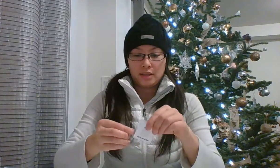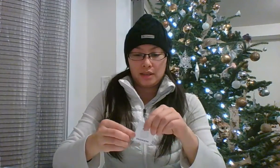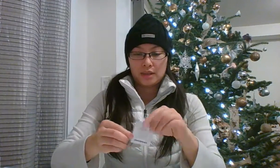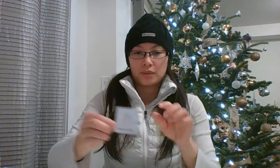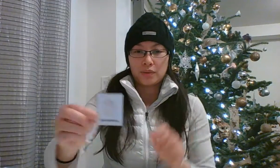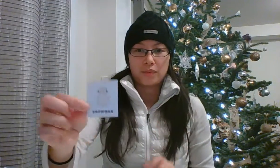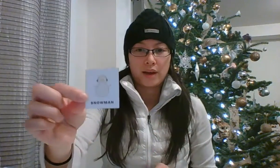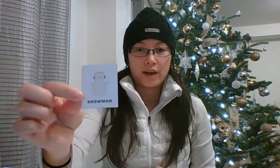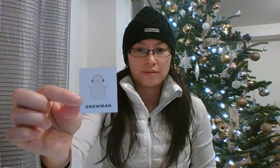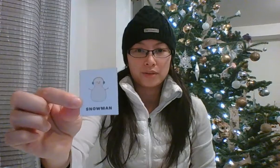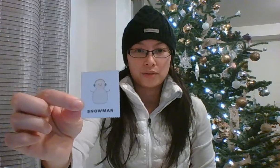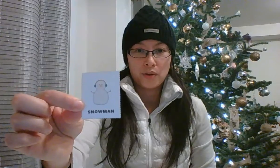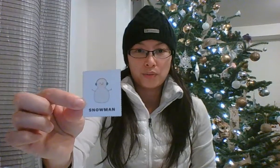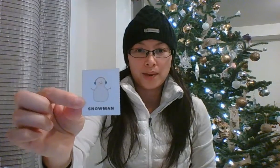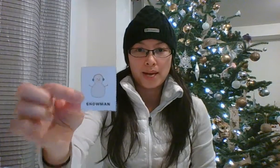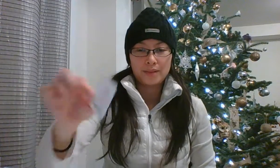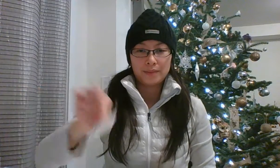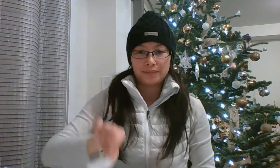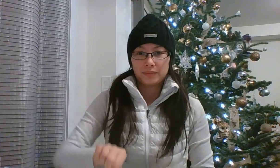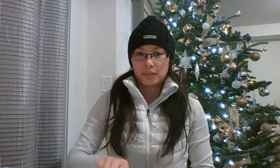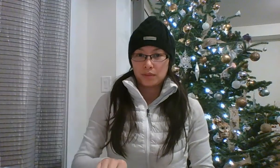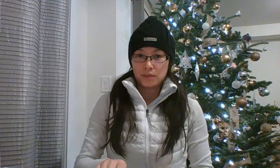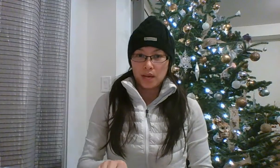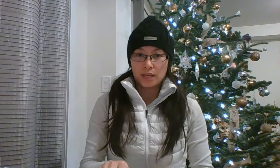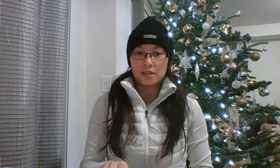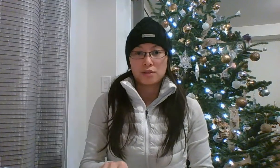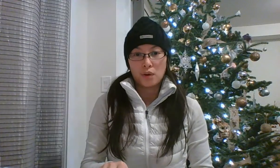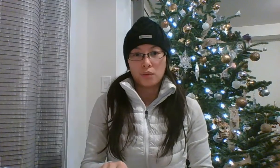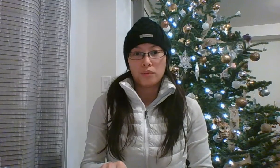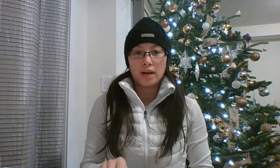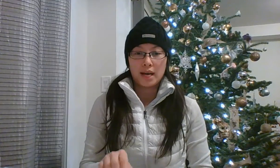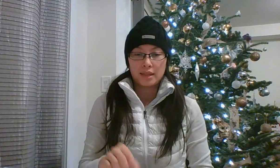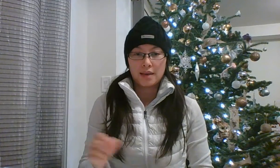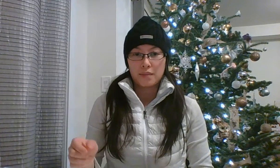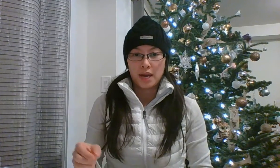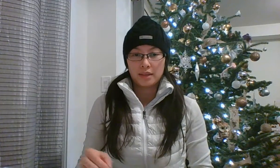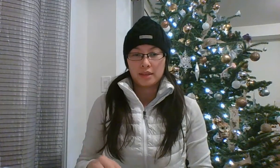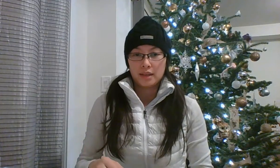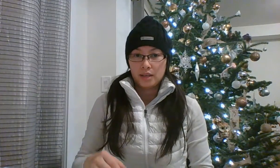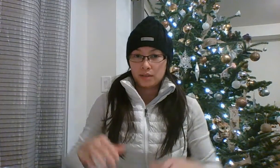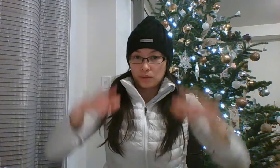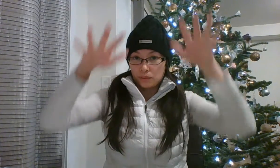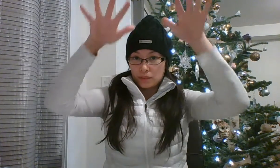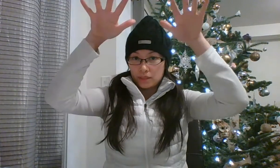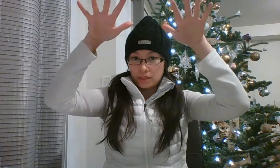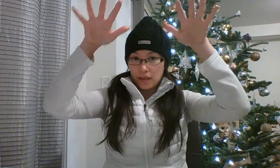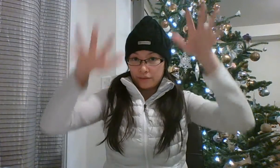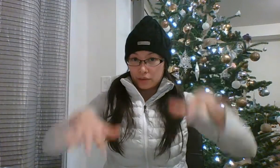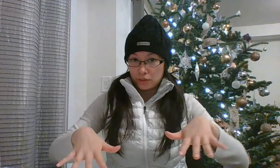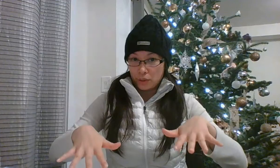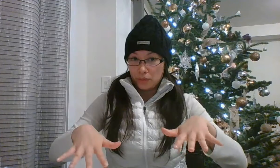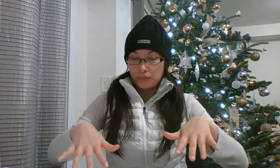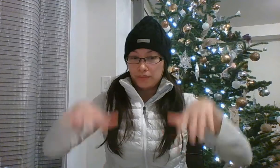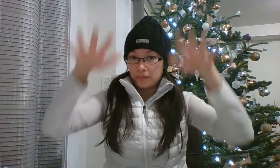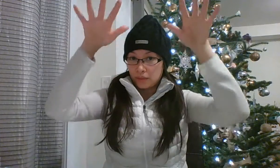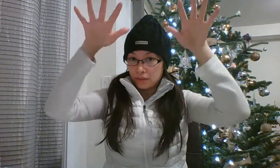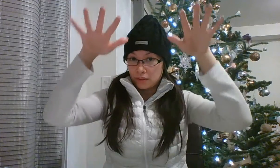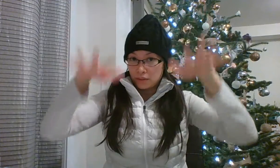Next one we have snowman. You sign snow and then man. So this is sign for snow.